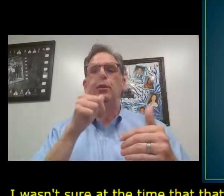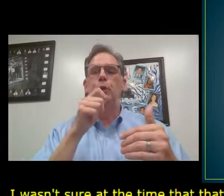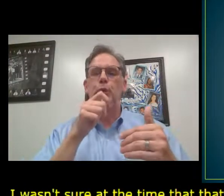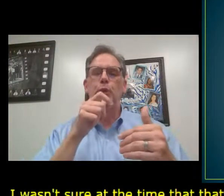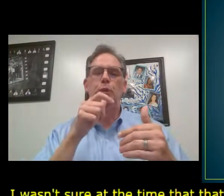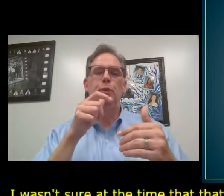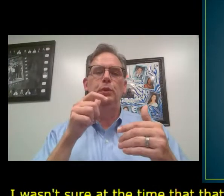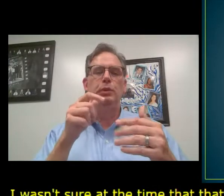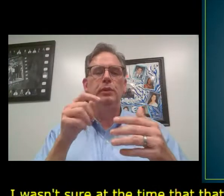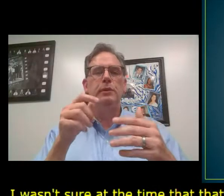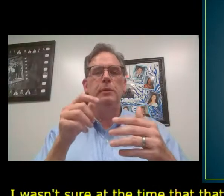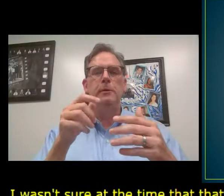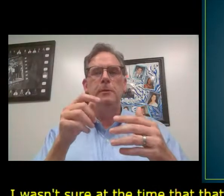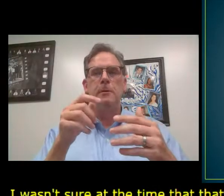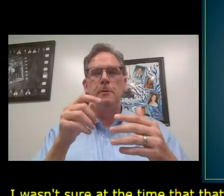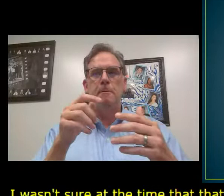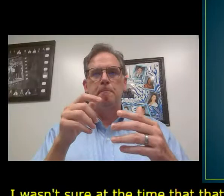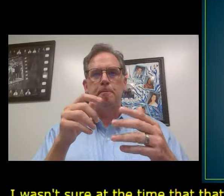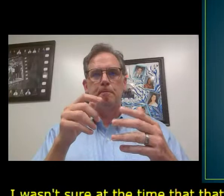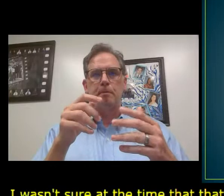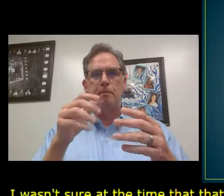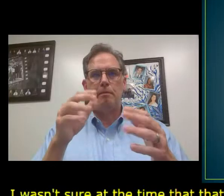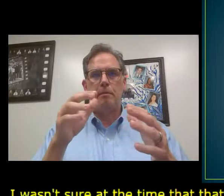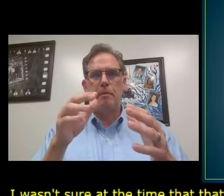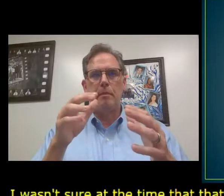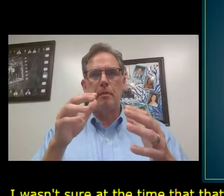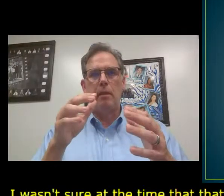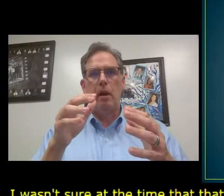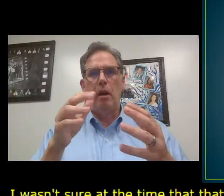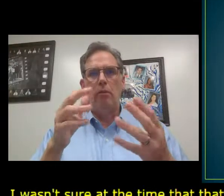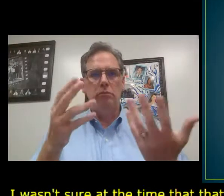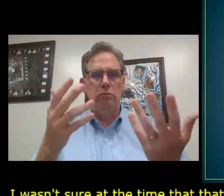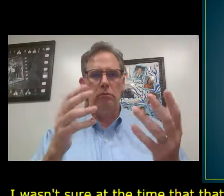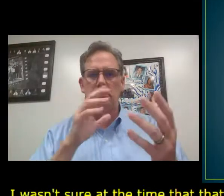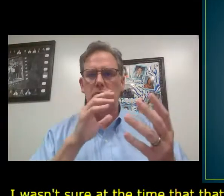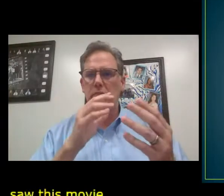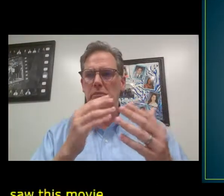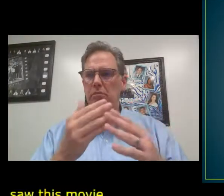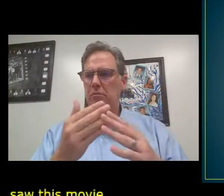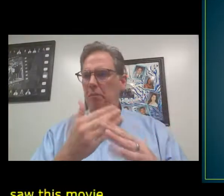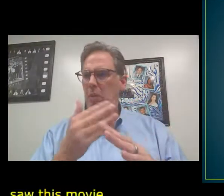And this movie is about a young girl.